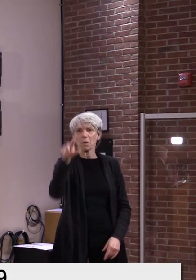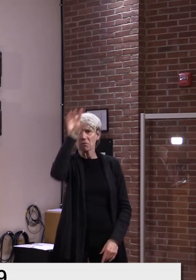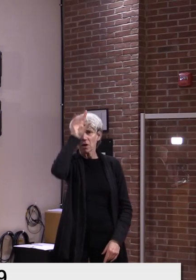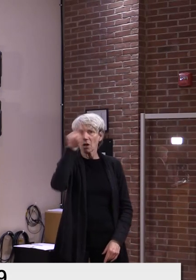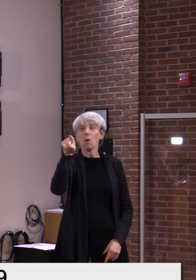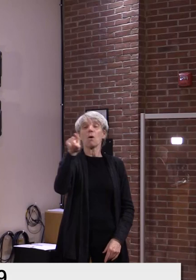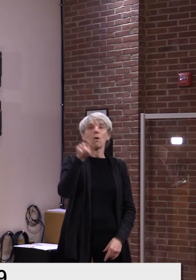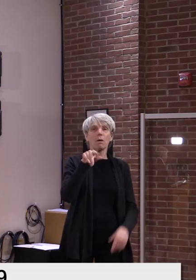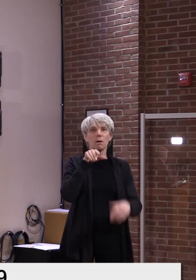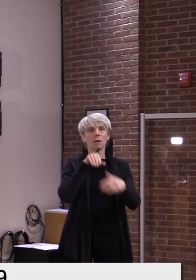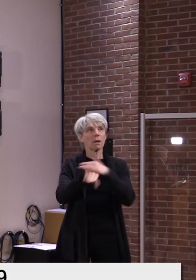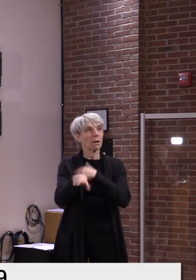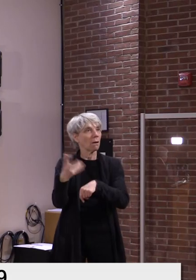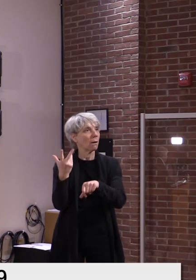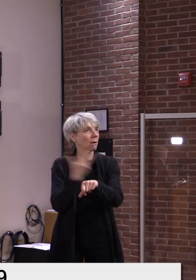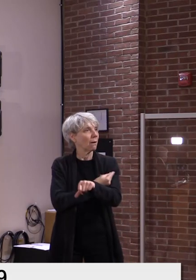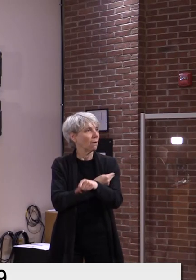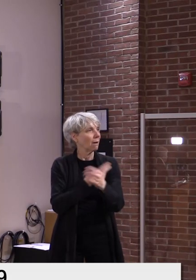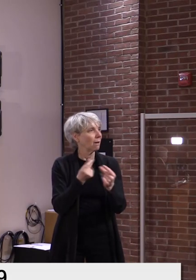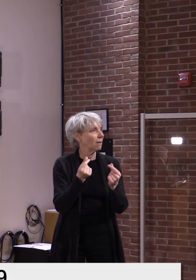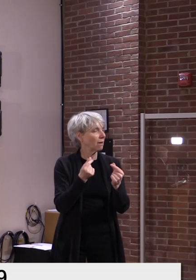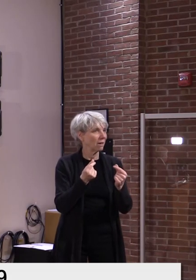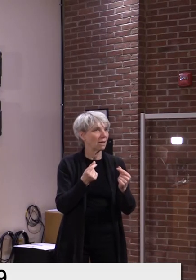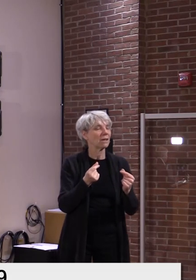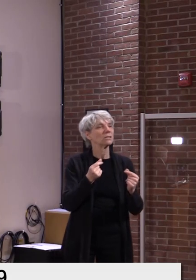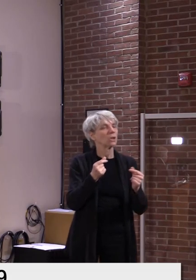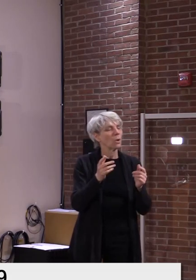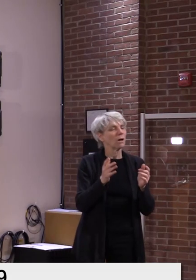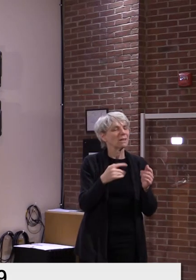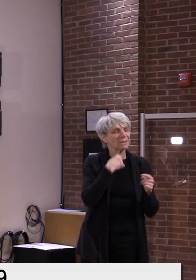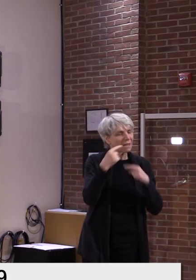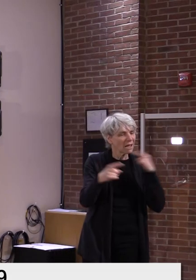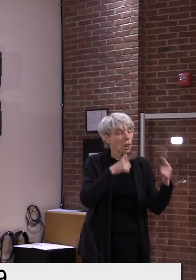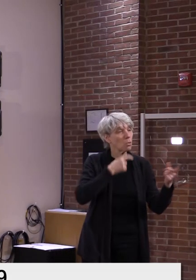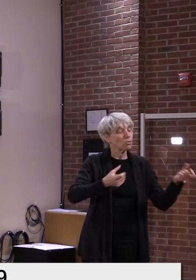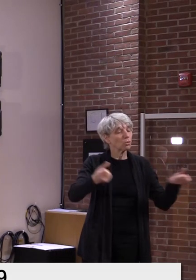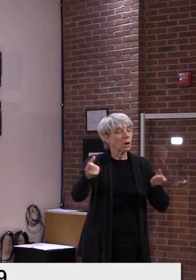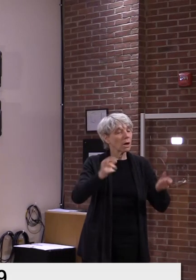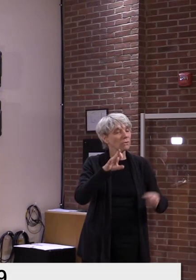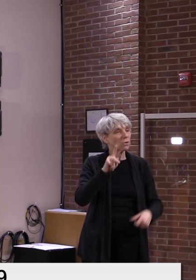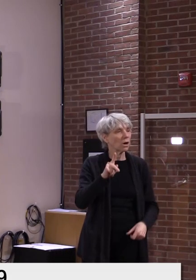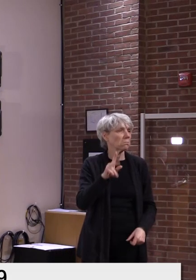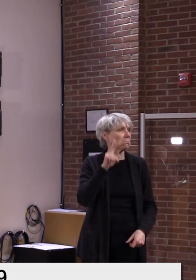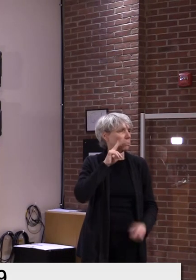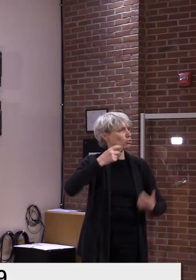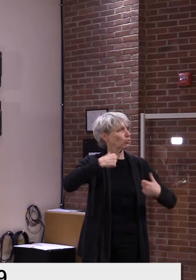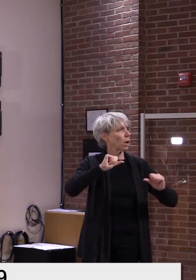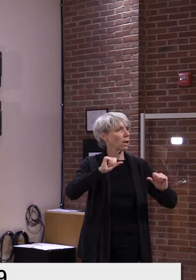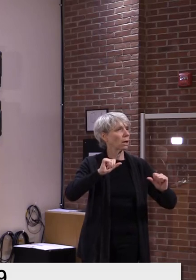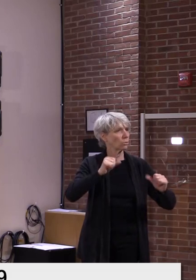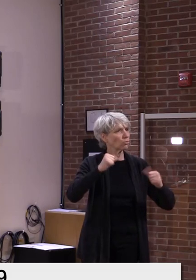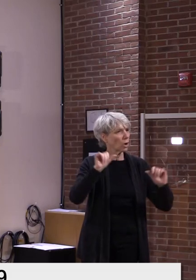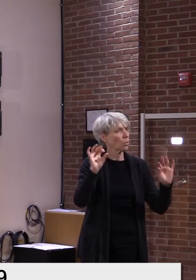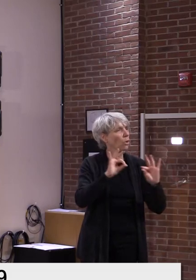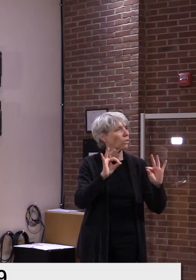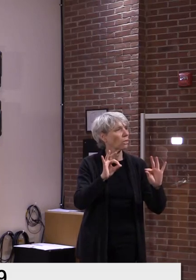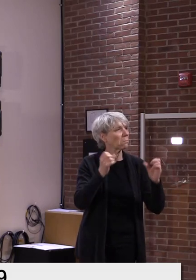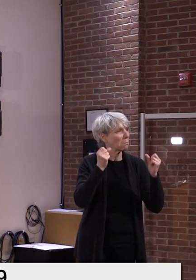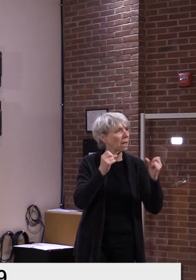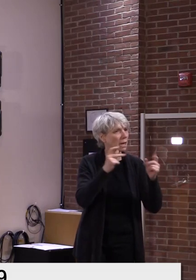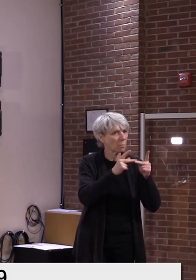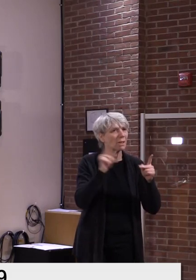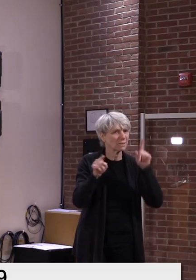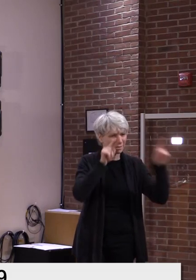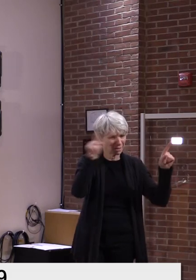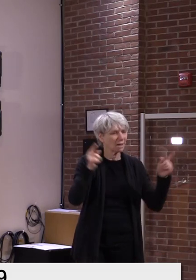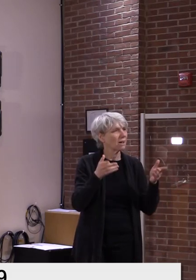truck driving audience to just try it. Stop and try it and see what happens.